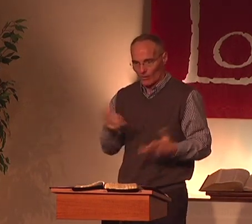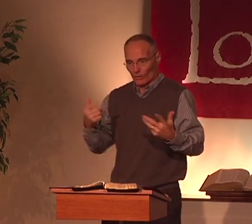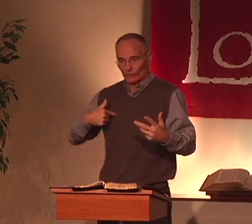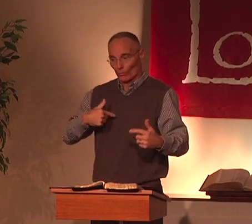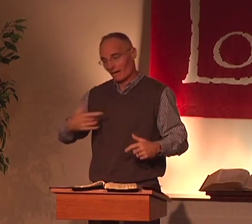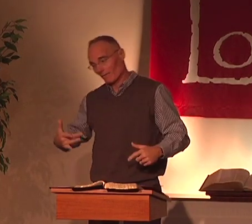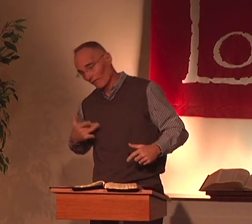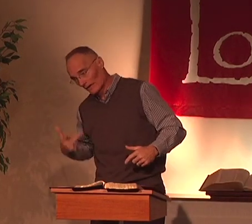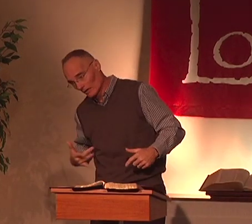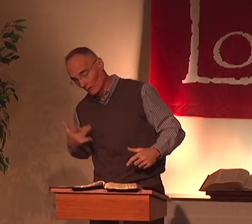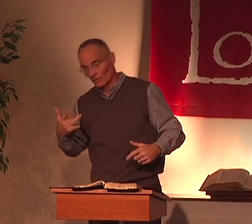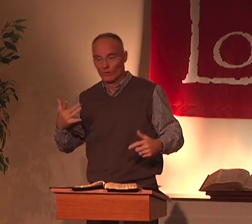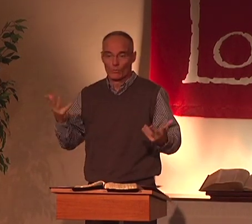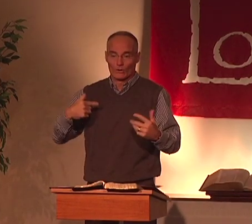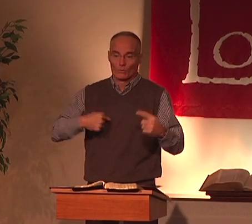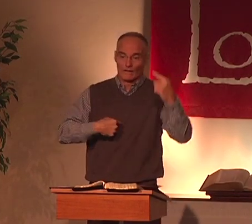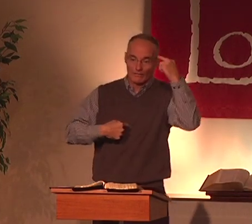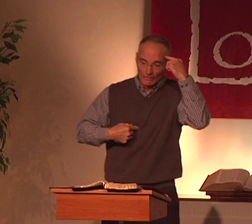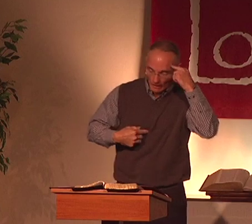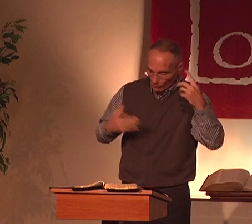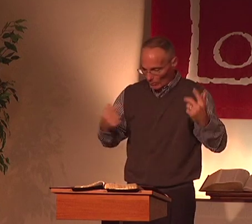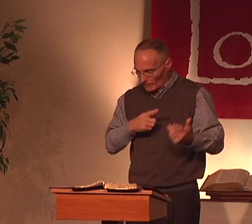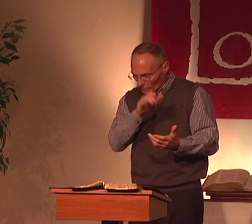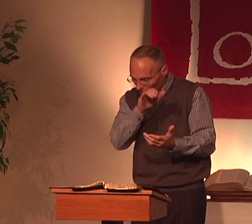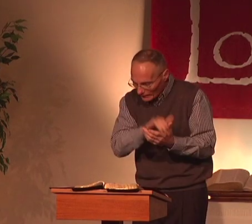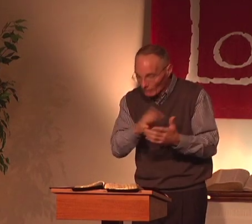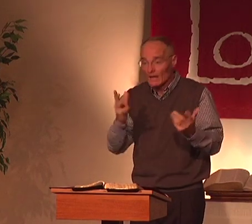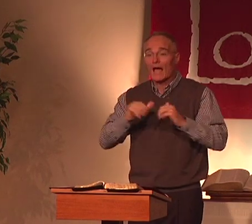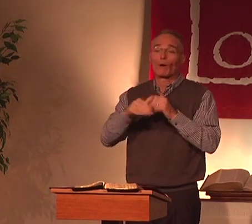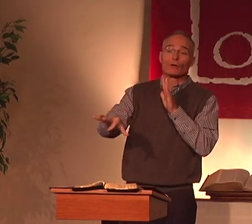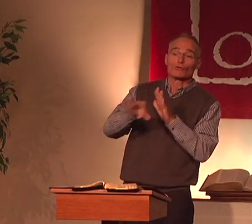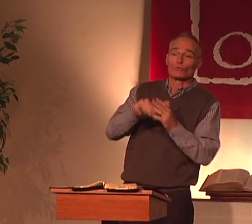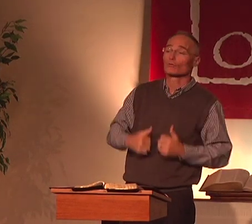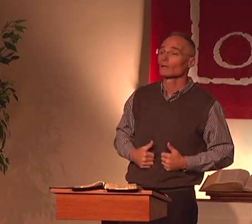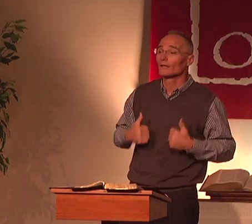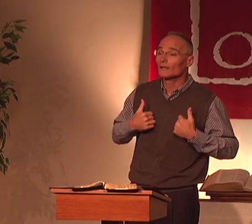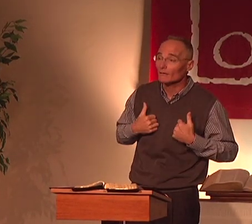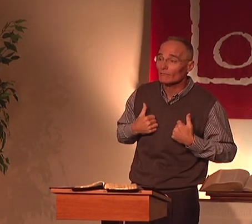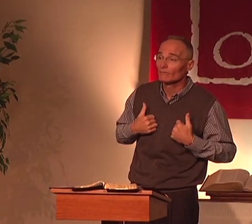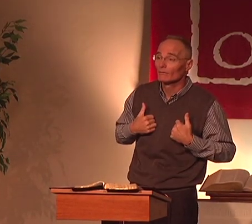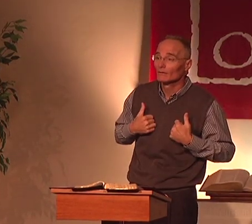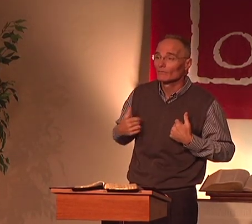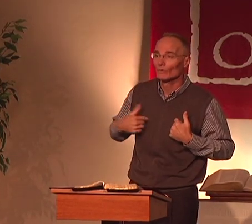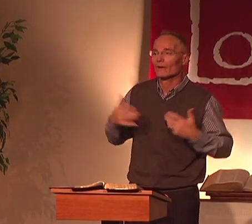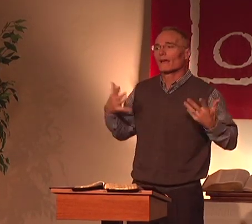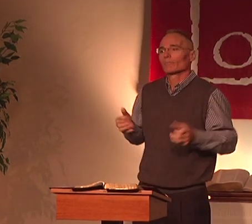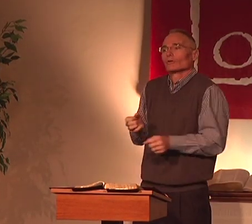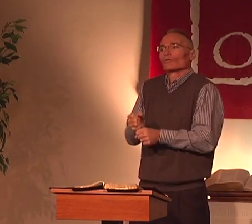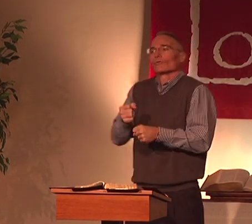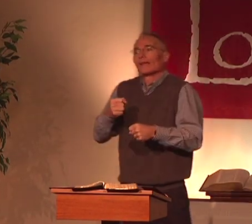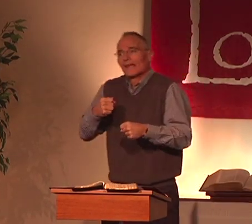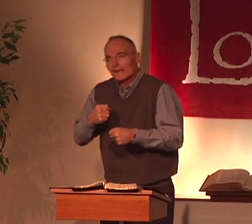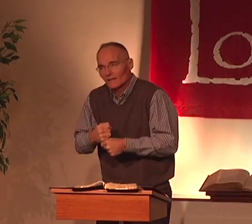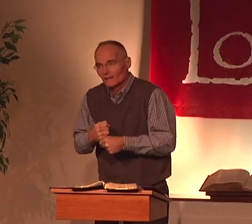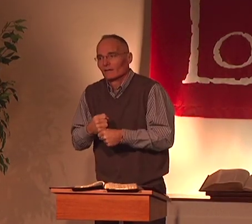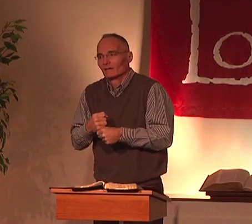We are not what we feel What we think What we believe How we choose to live We have been